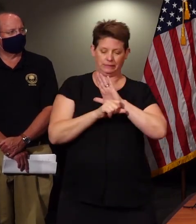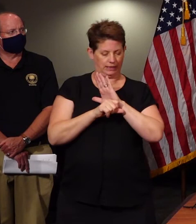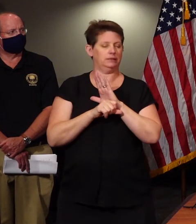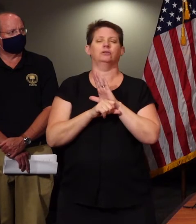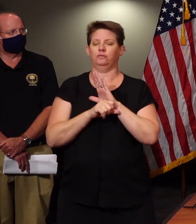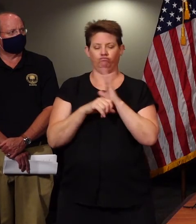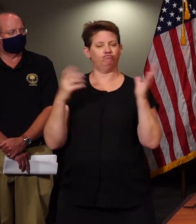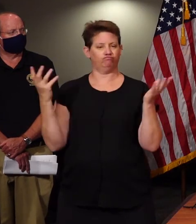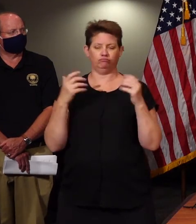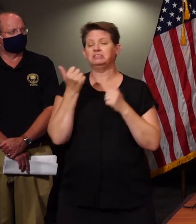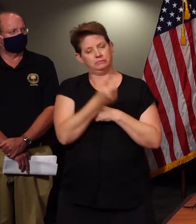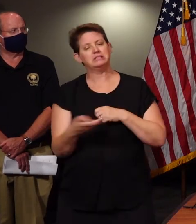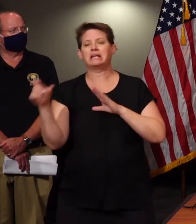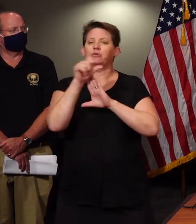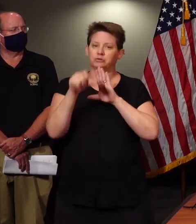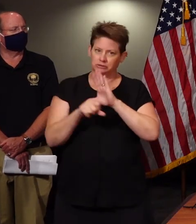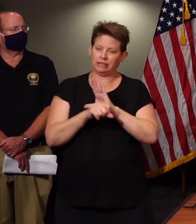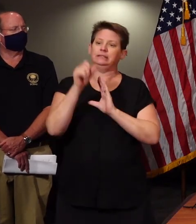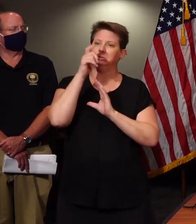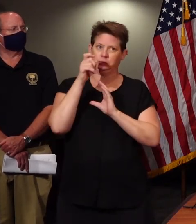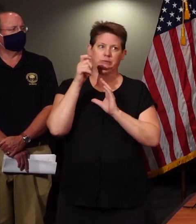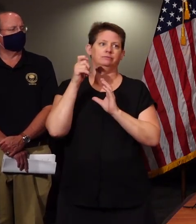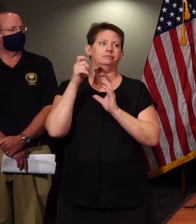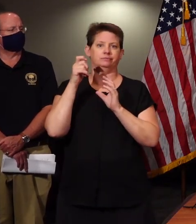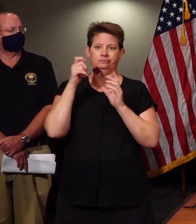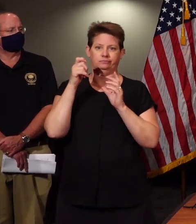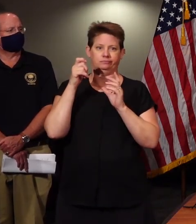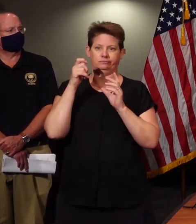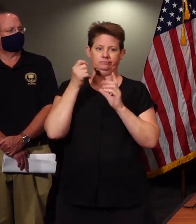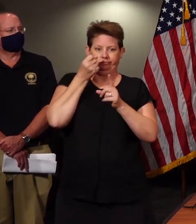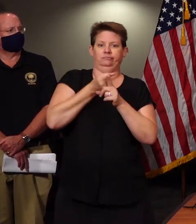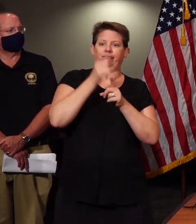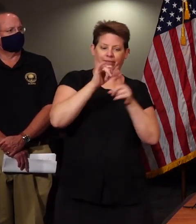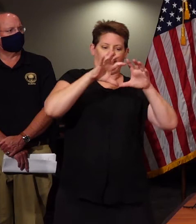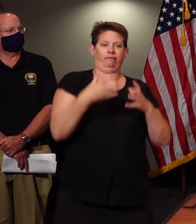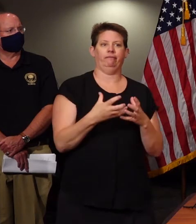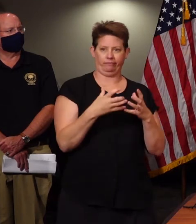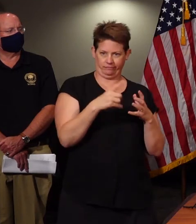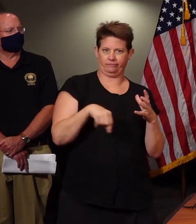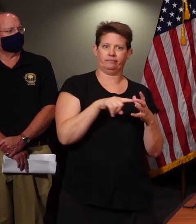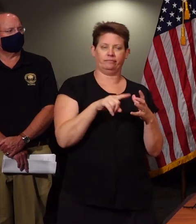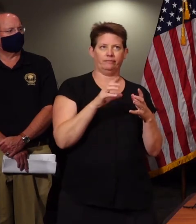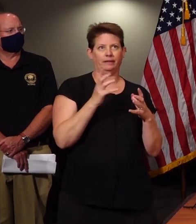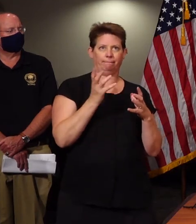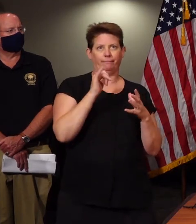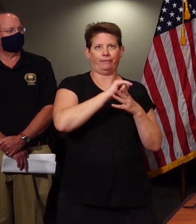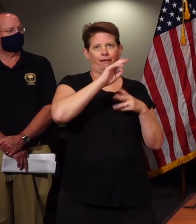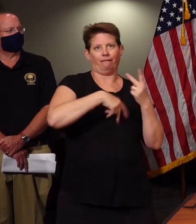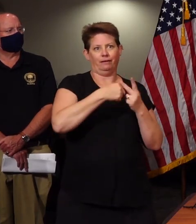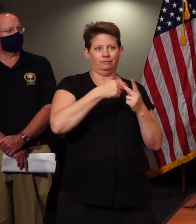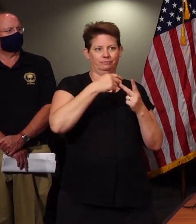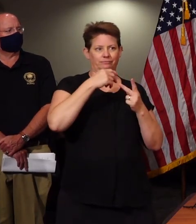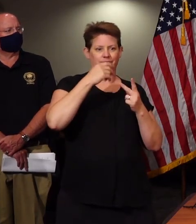of states that have fallen into the category of the kind of disease